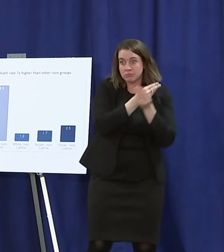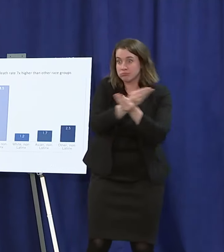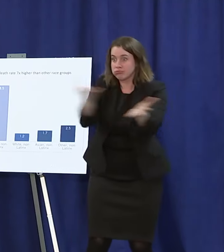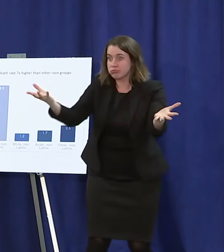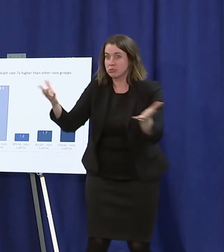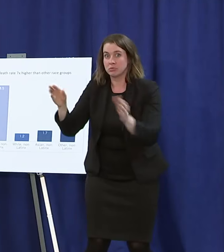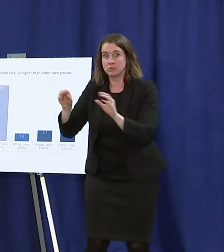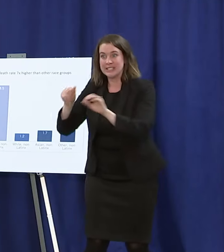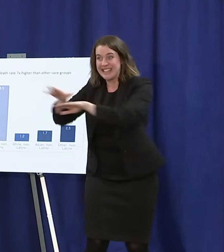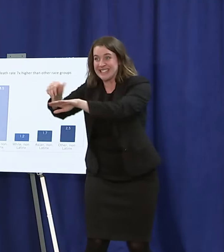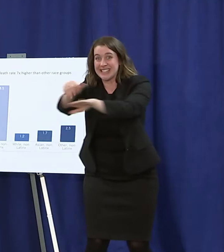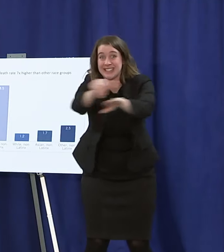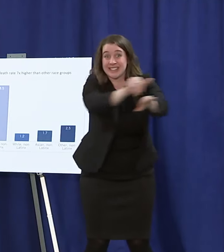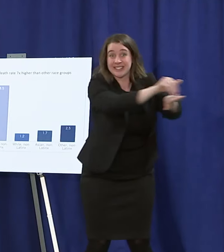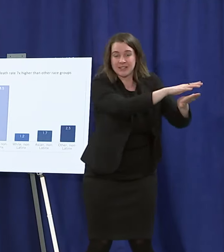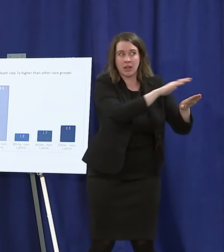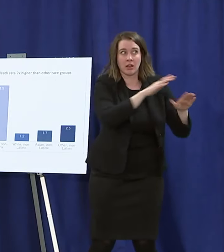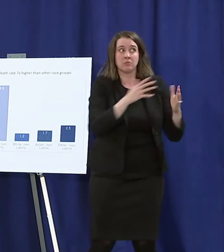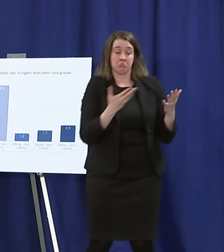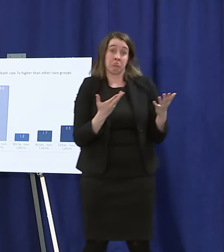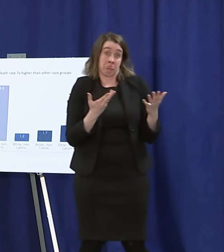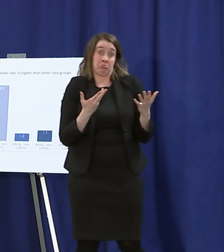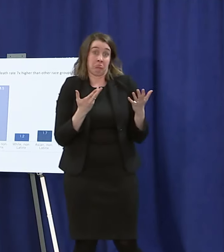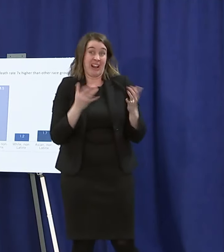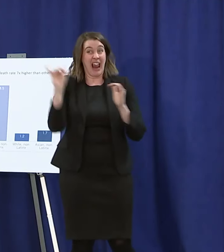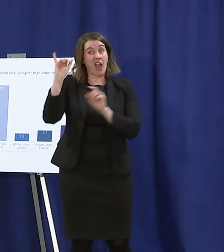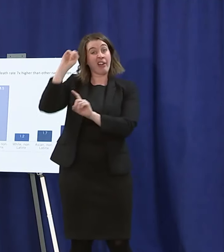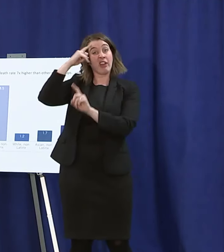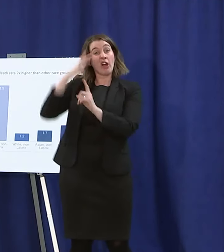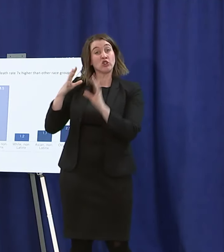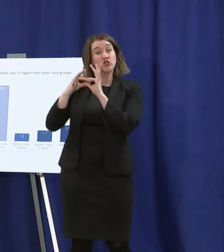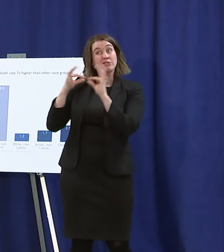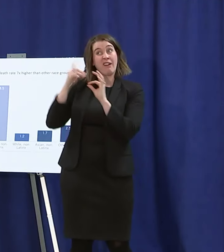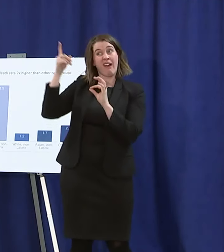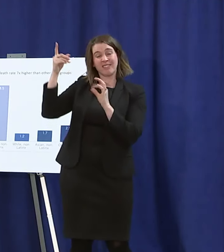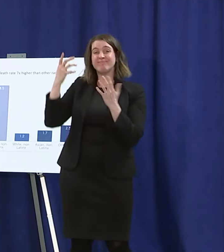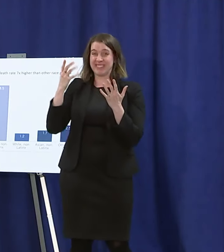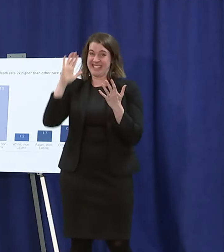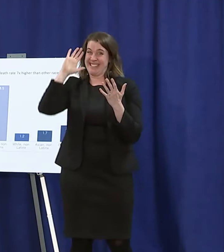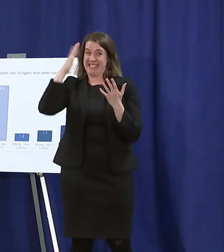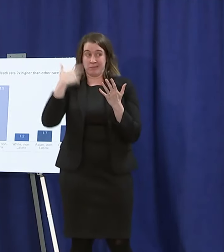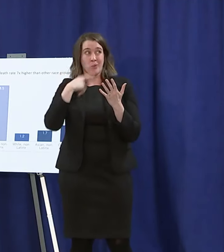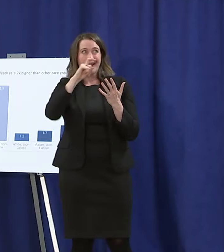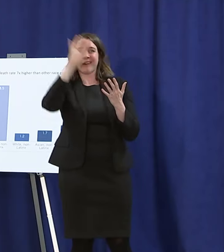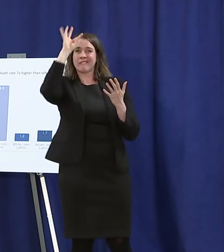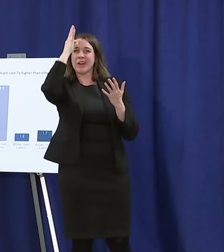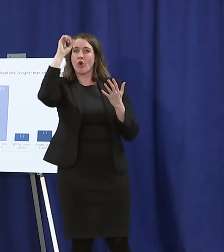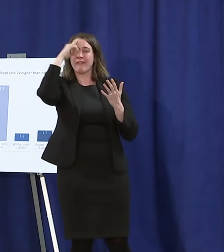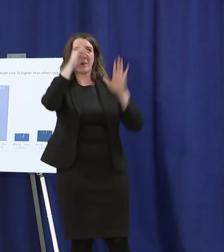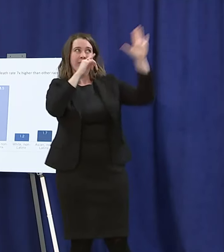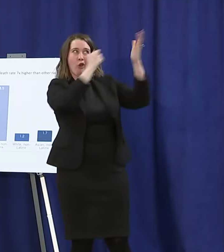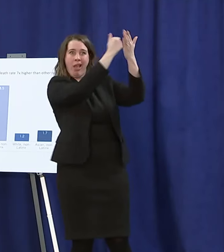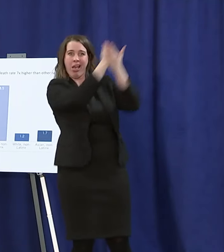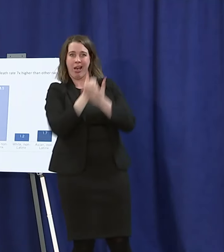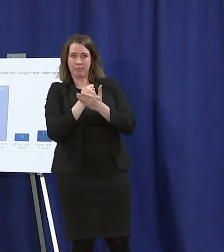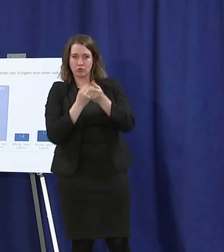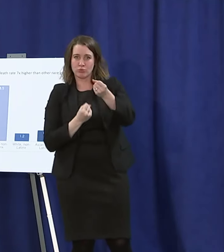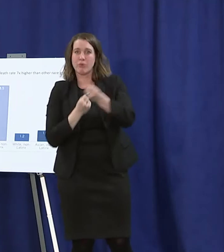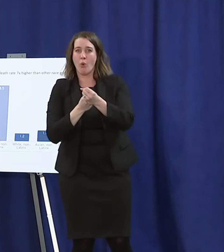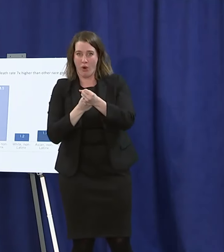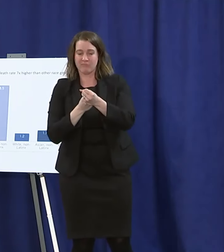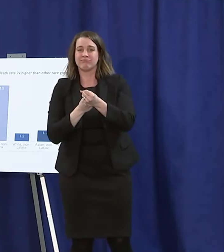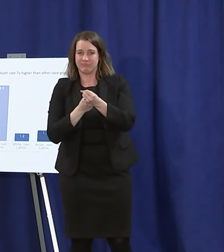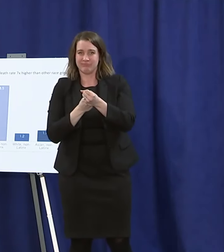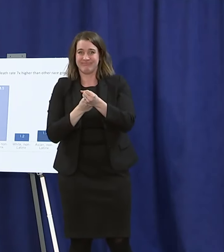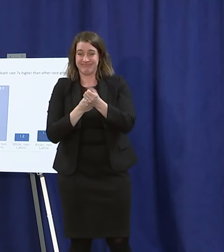My sense from the governor's prior comments is that we need some additional supports from the federal government in strengthening some